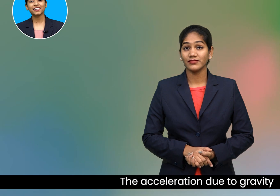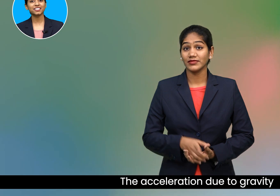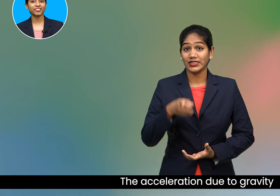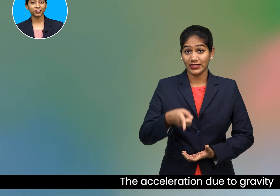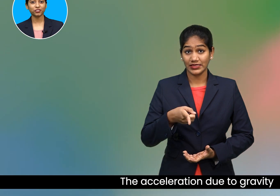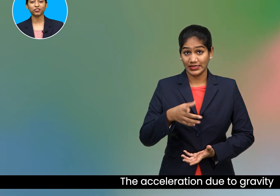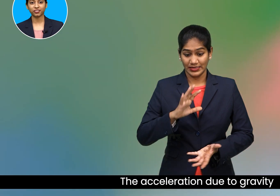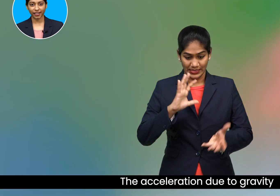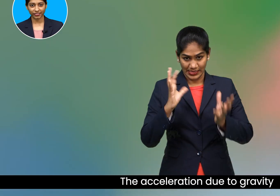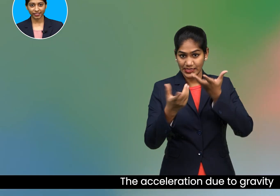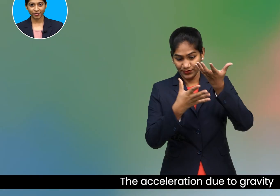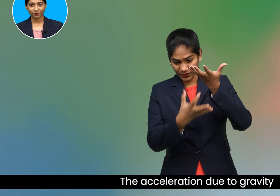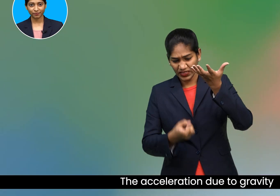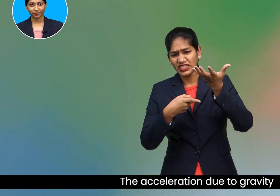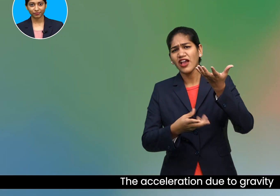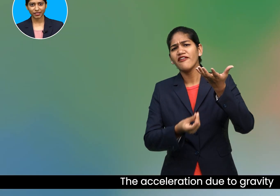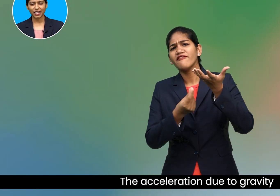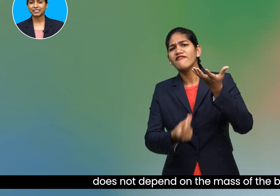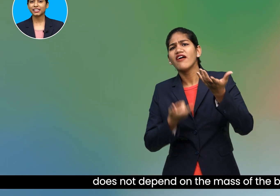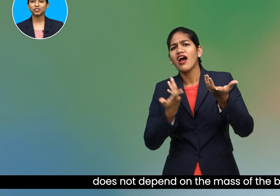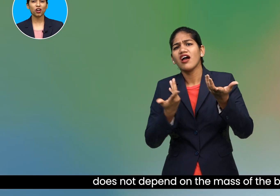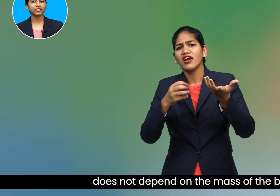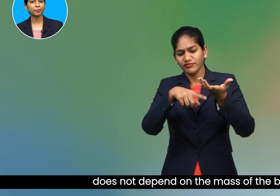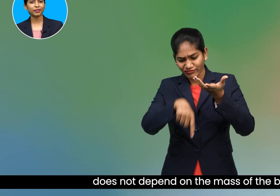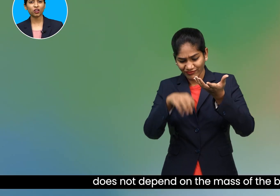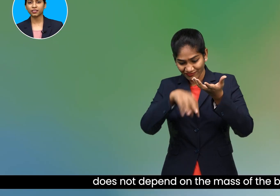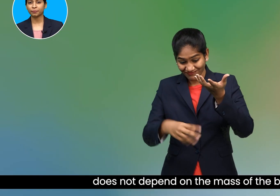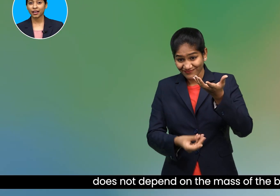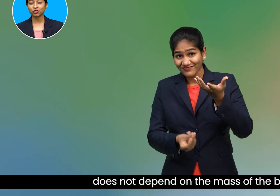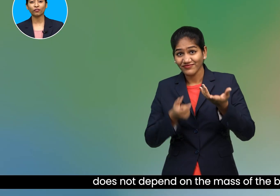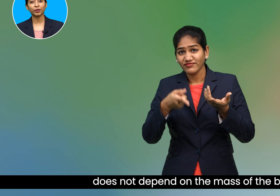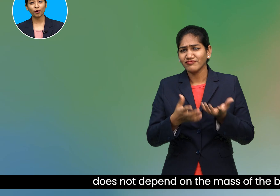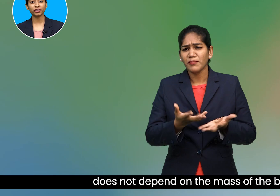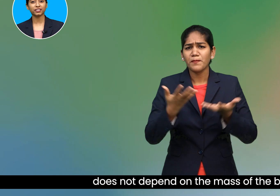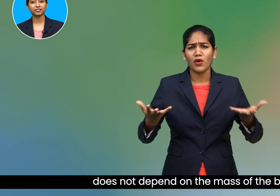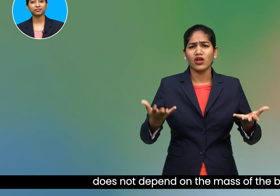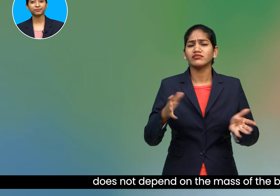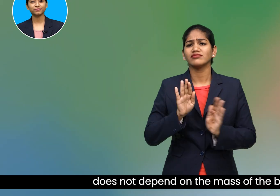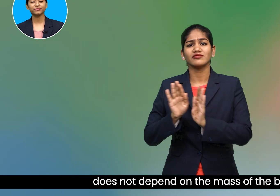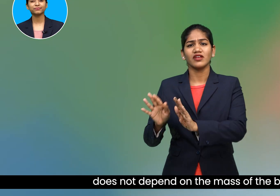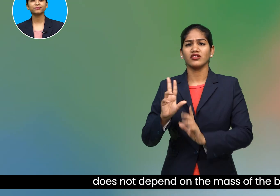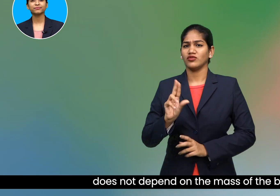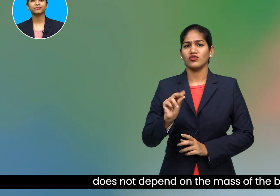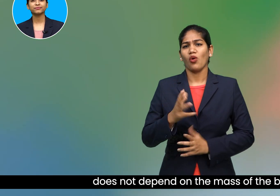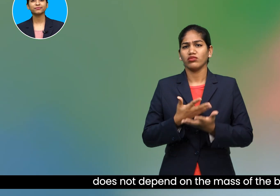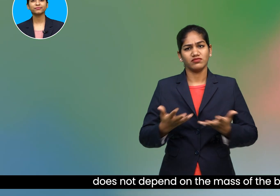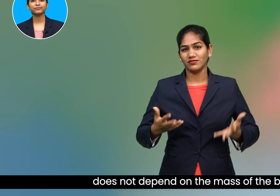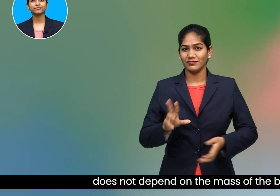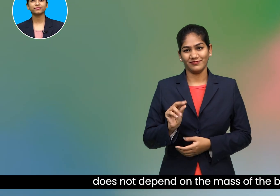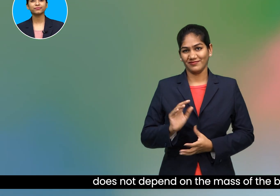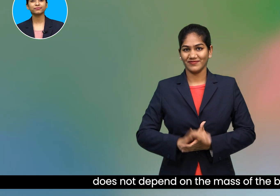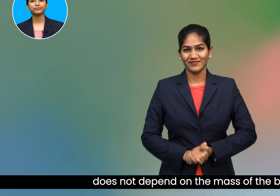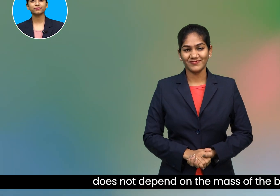The acceleration due to gravity does not depend on the mass of the body.